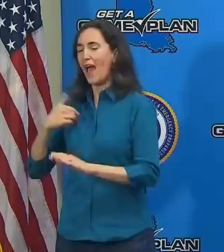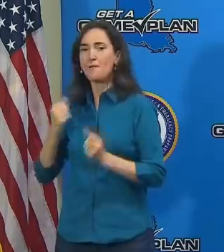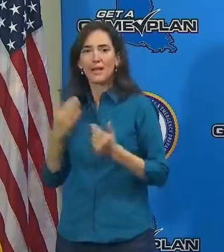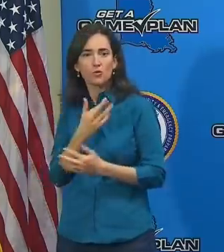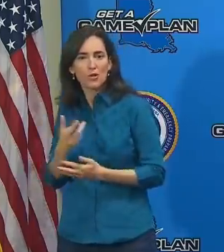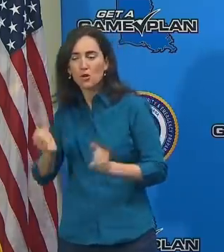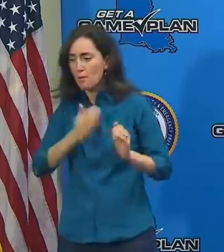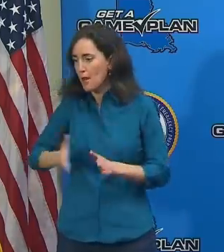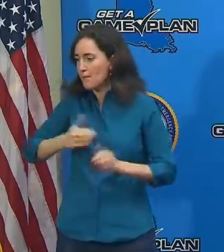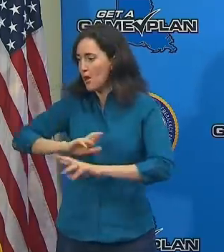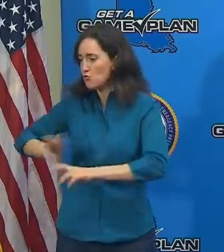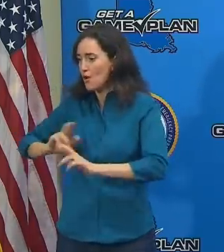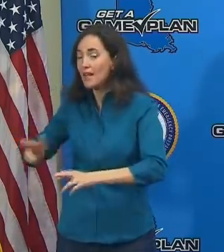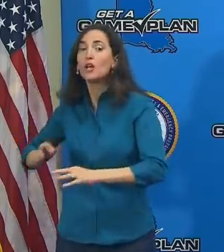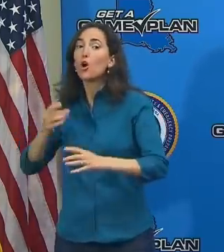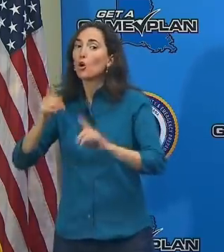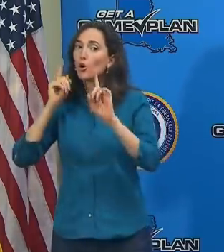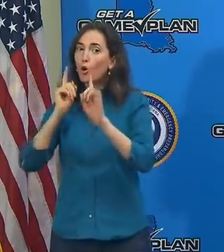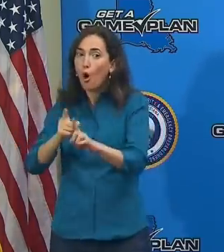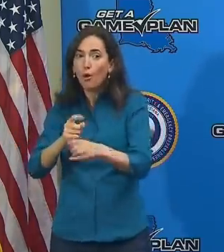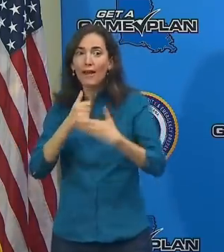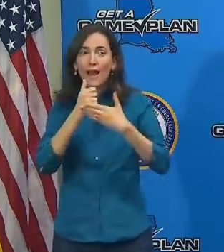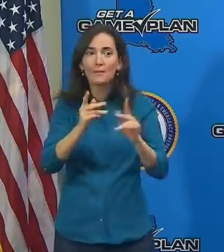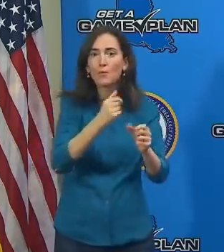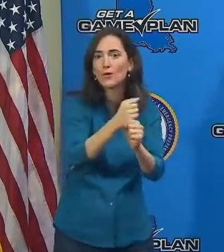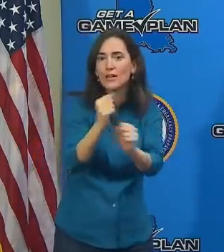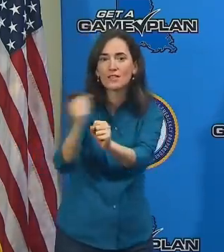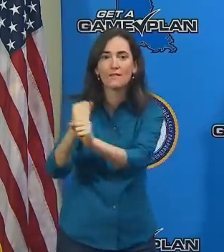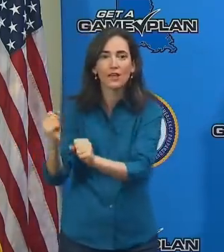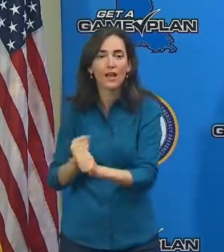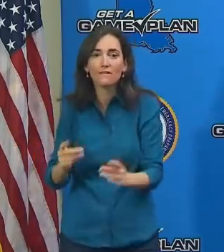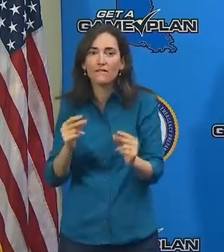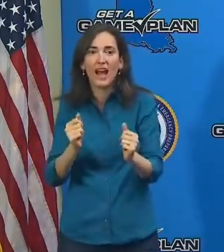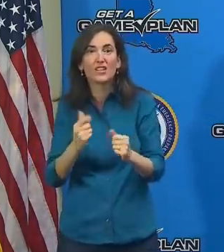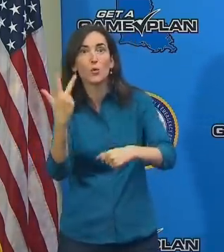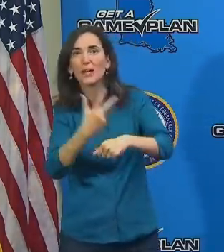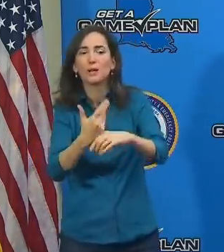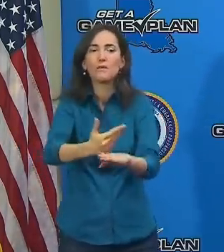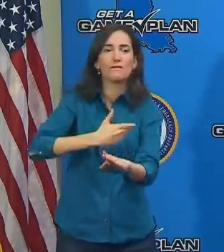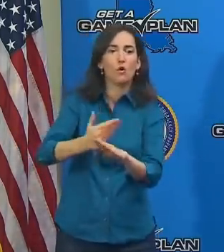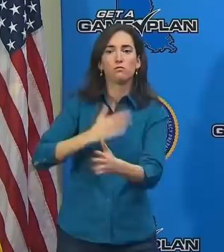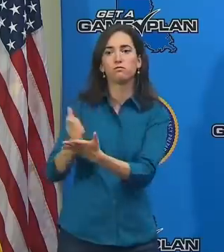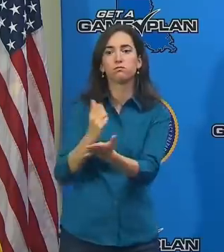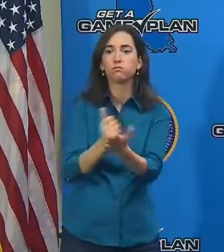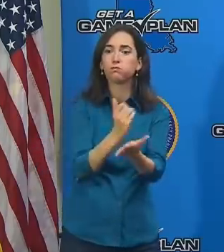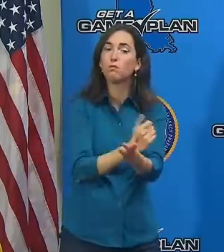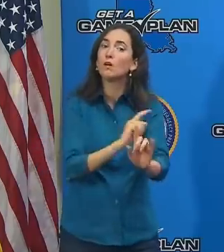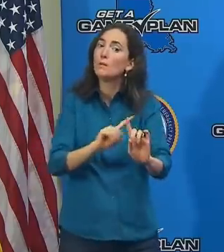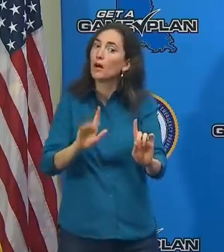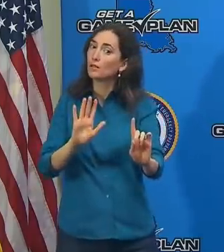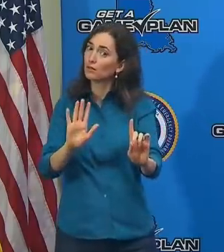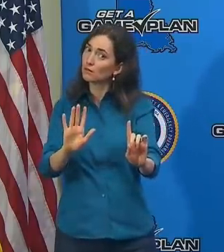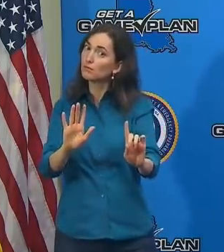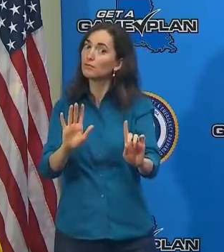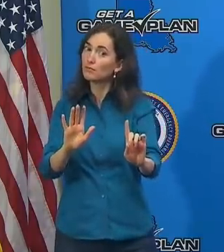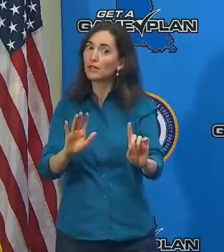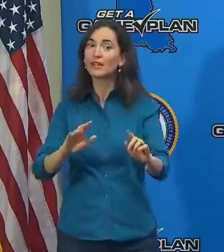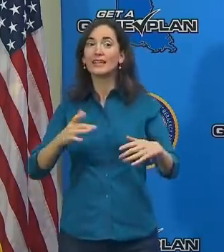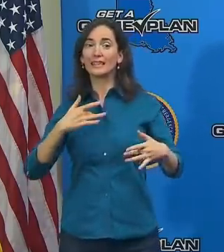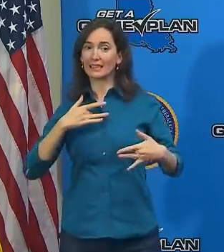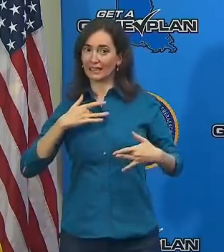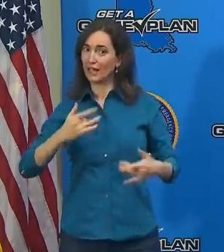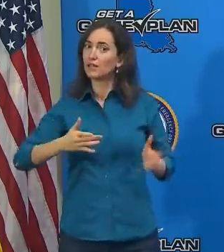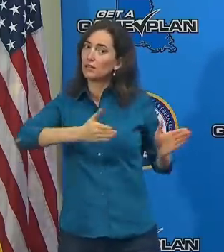all possible, in order to rescue people across the state of Louisiana. But this is the window of